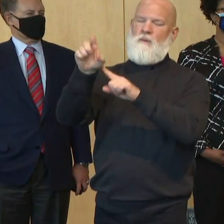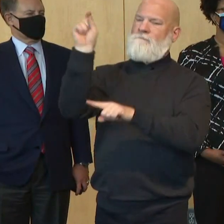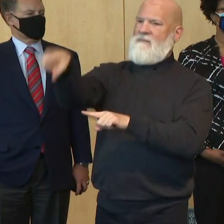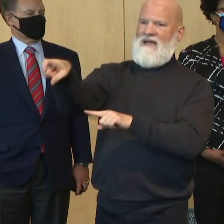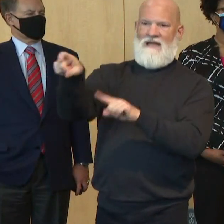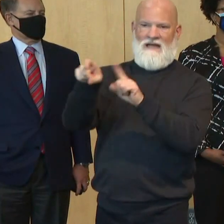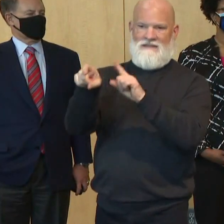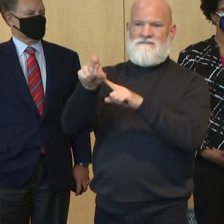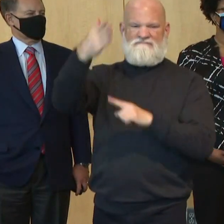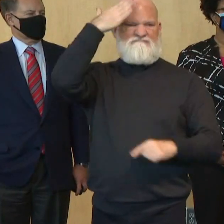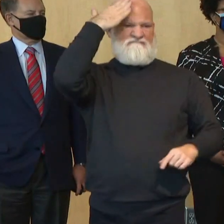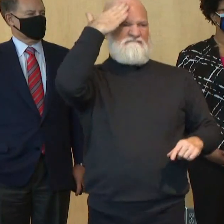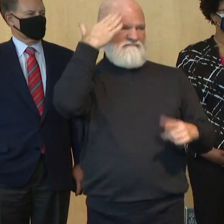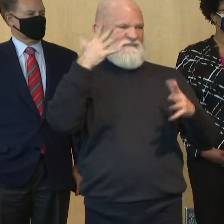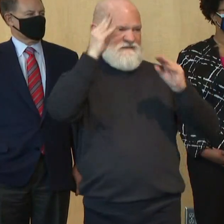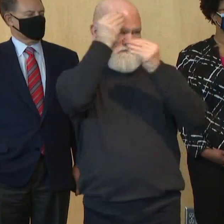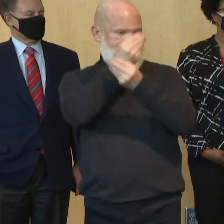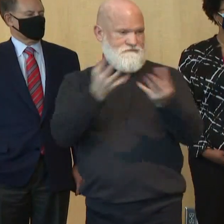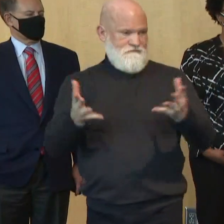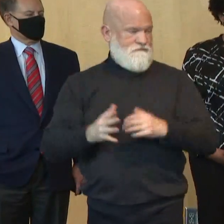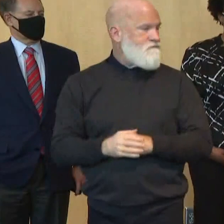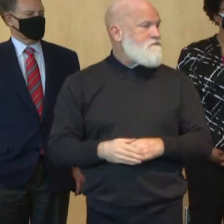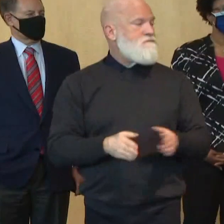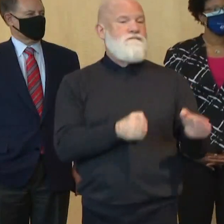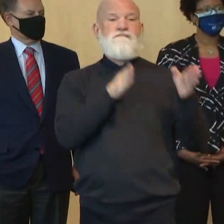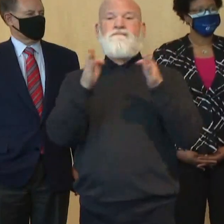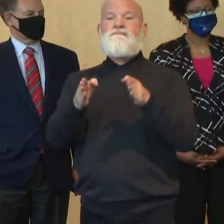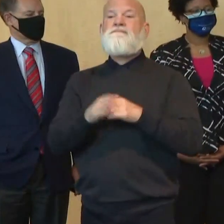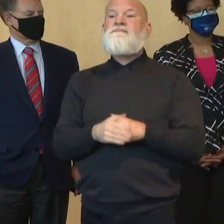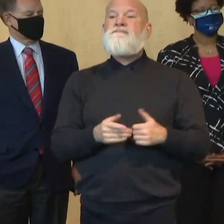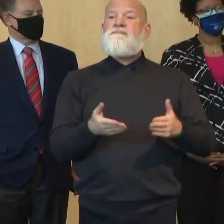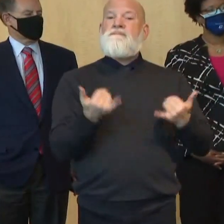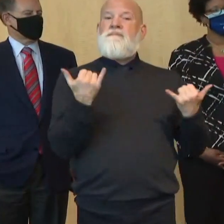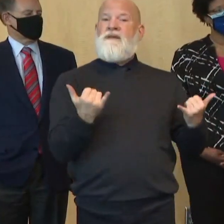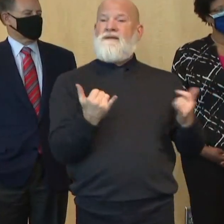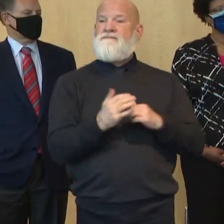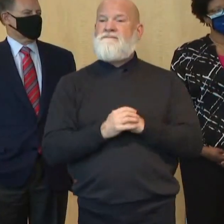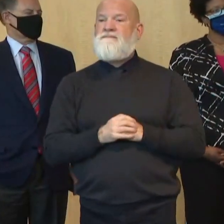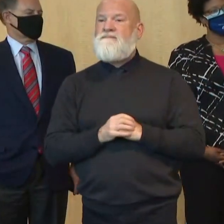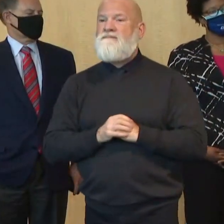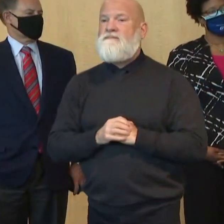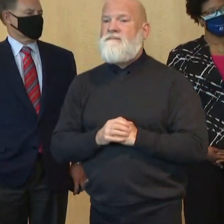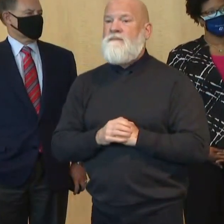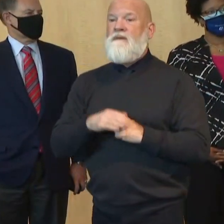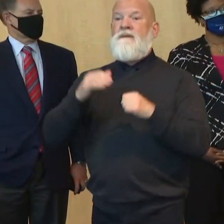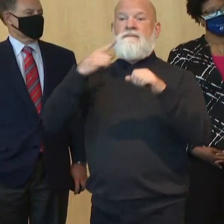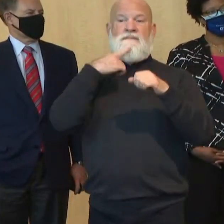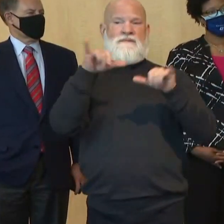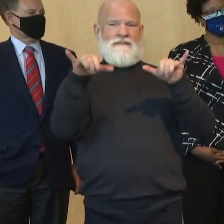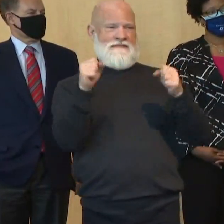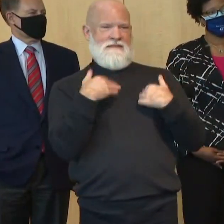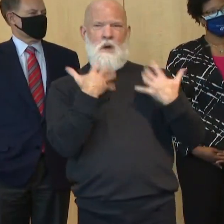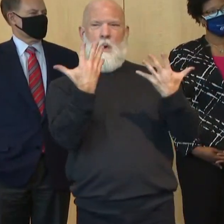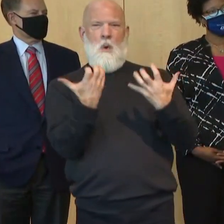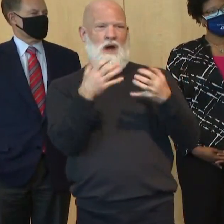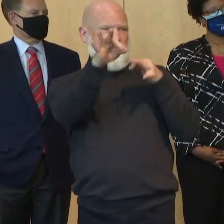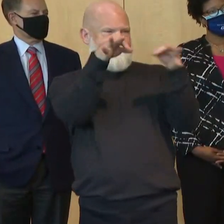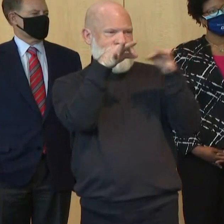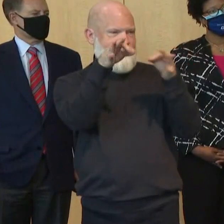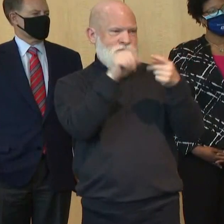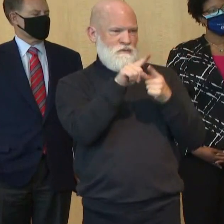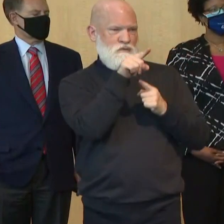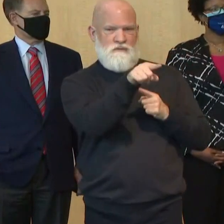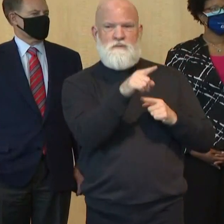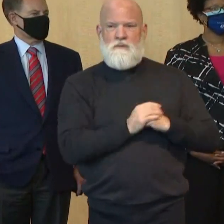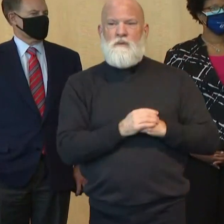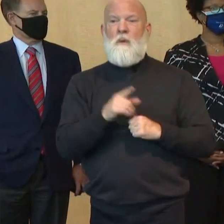And I'll see if Dr. Paxton can add anything. Yes, I just want to reiterate what Governor Kemp has just said. So we make sure